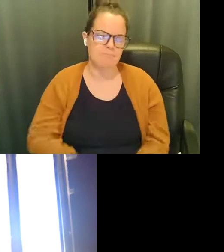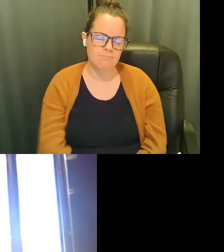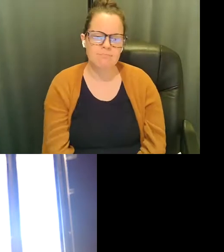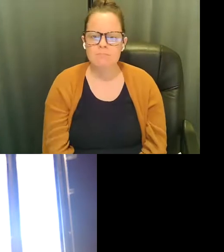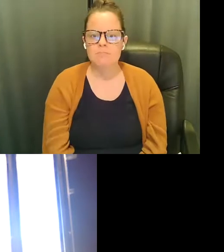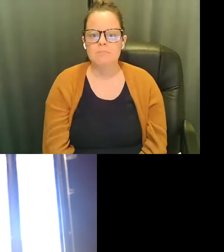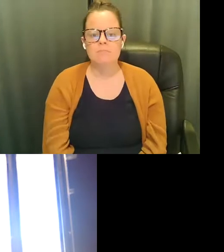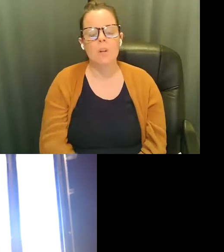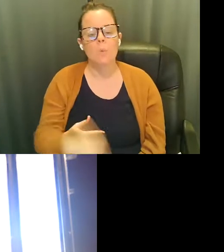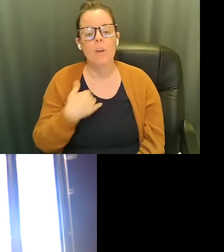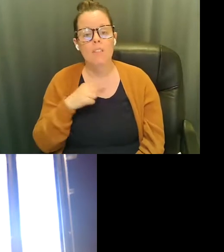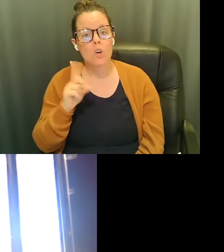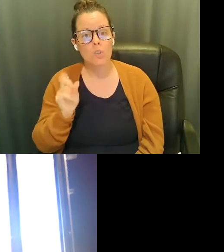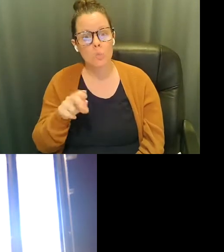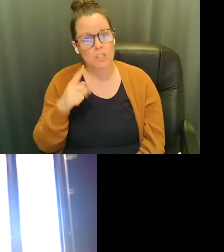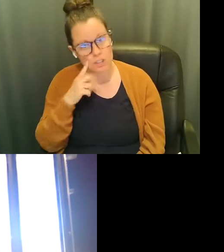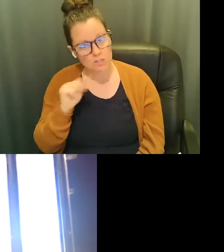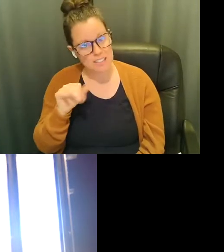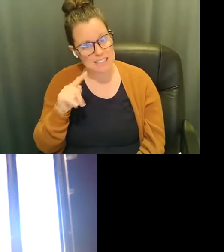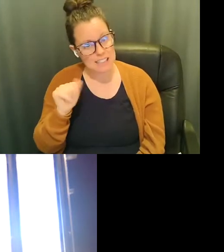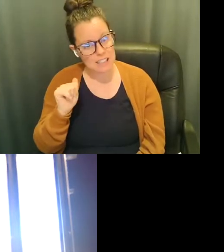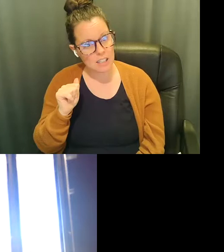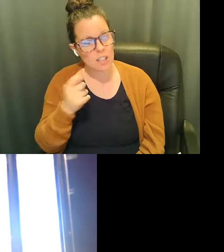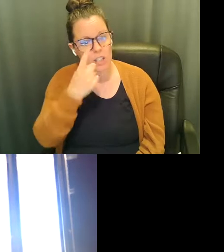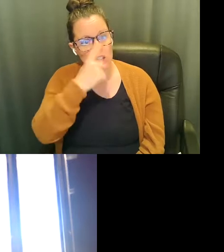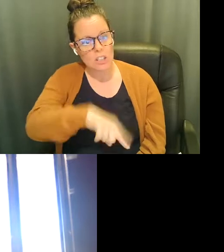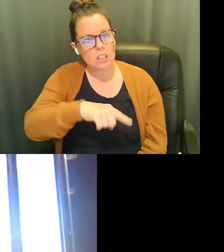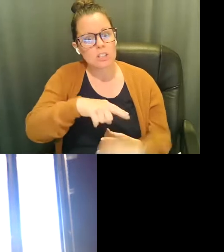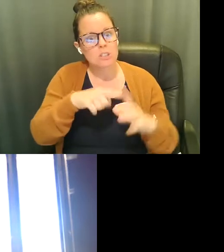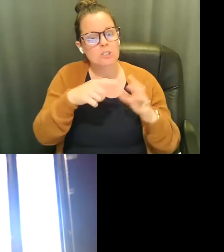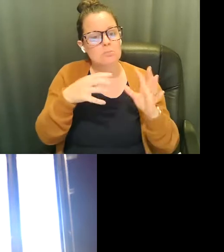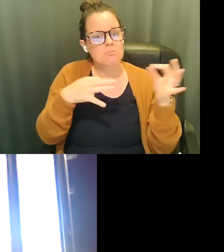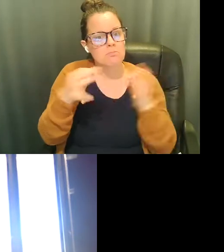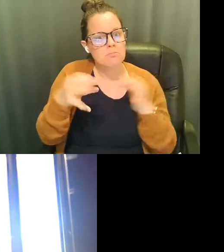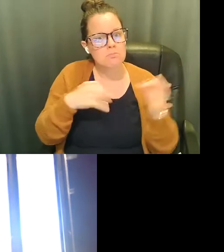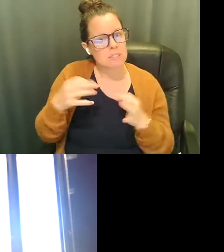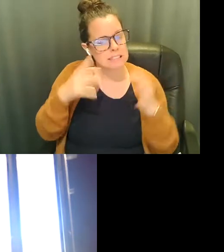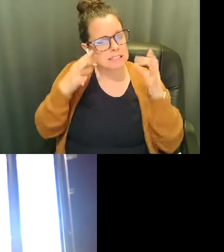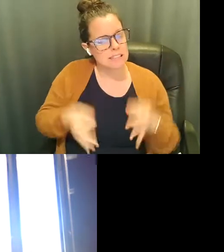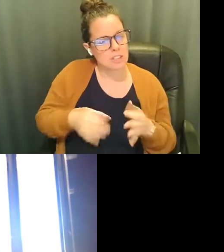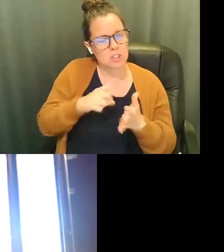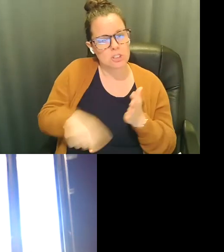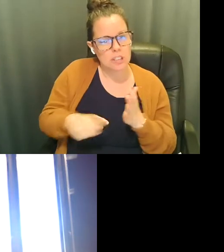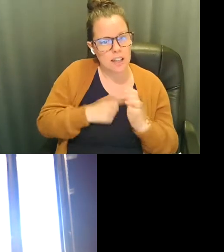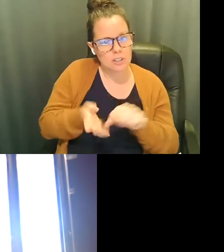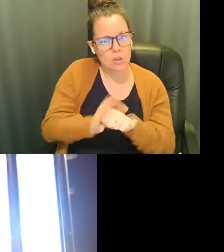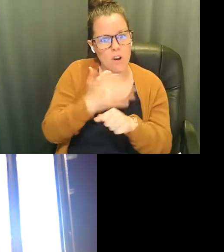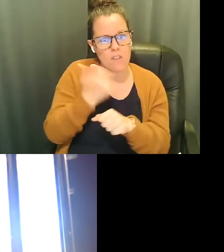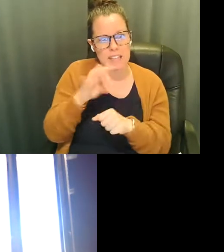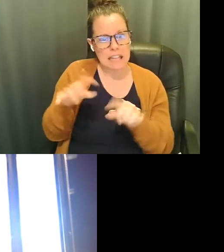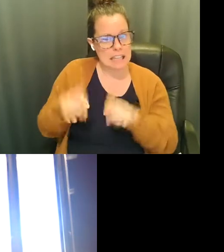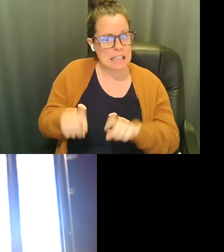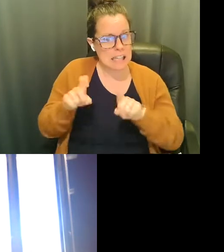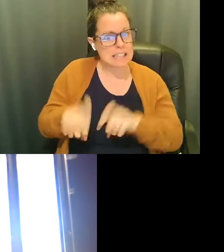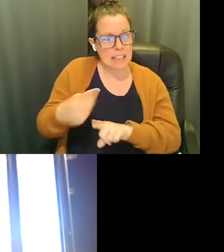We do have a question here, Nita, for you. Could you go over the decision to cancel COVID-19 testing in Rock Island County this month? I think that was recently